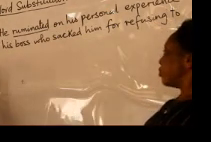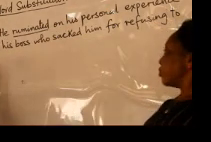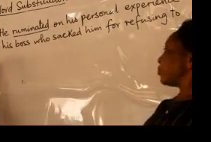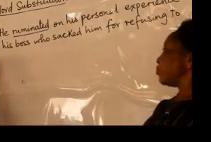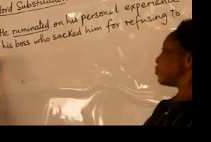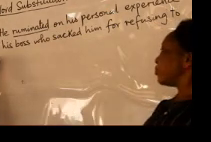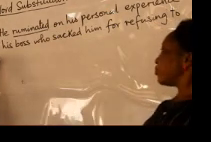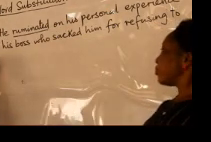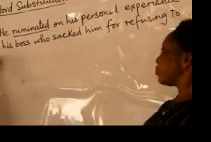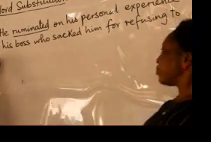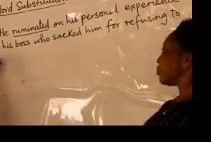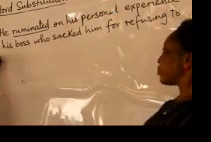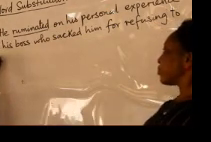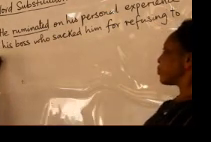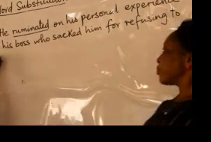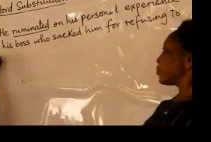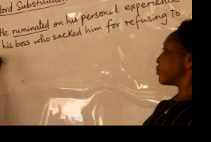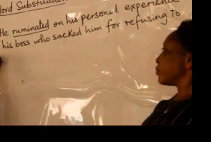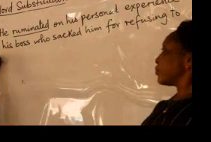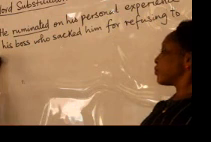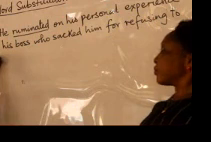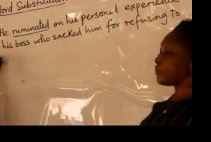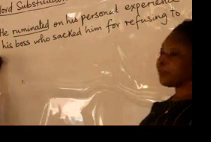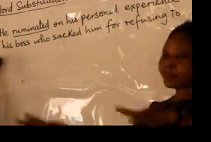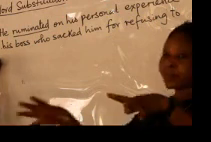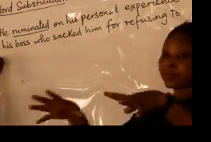to accept bribe.